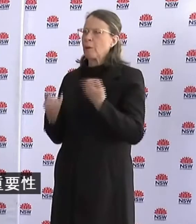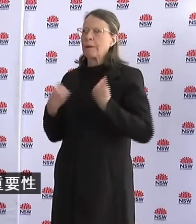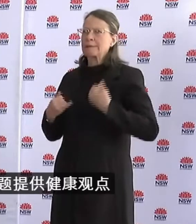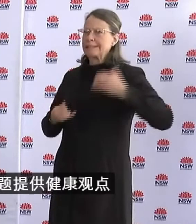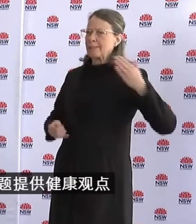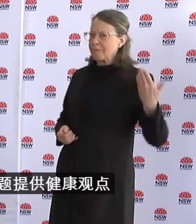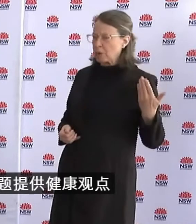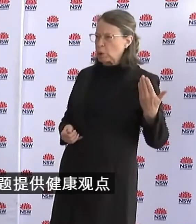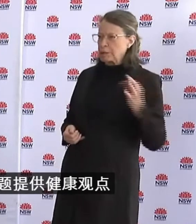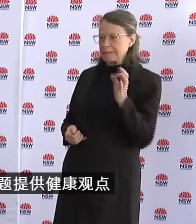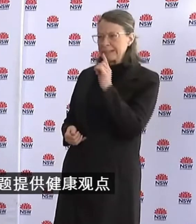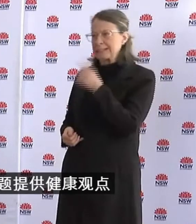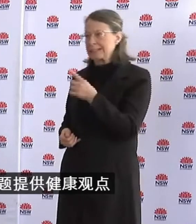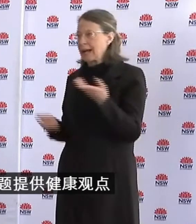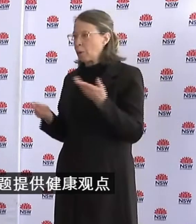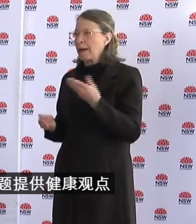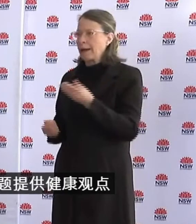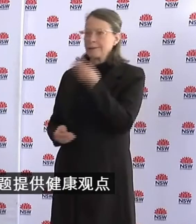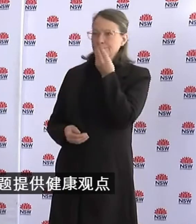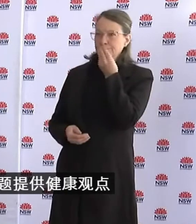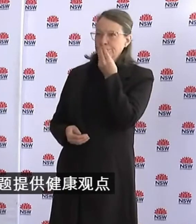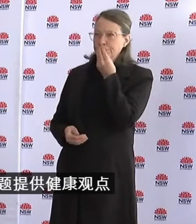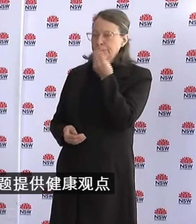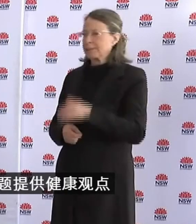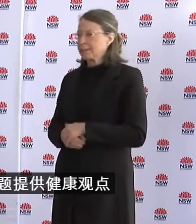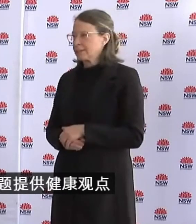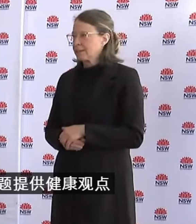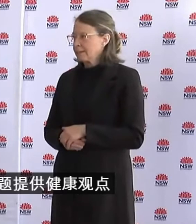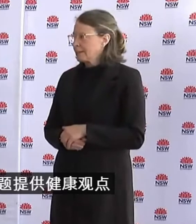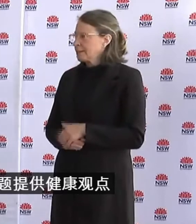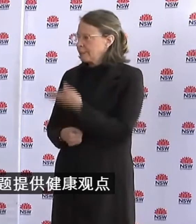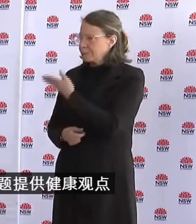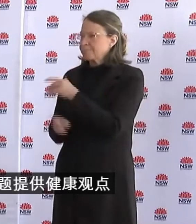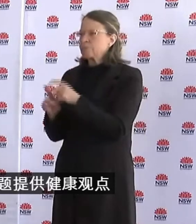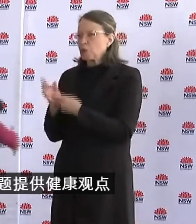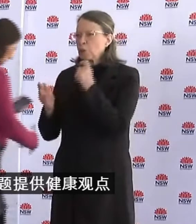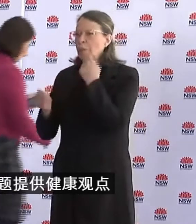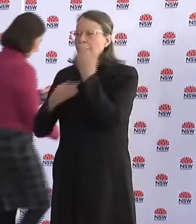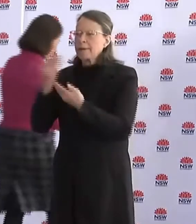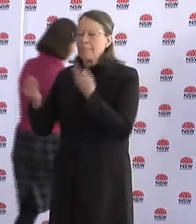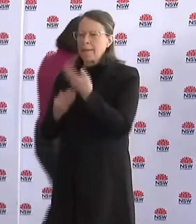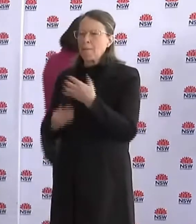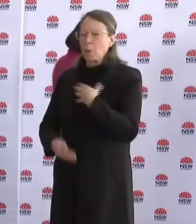importance of the question, I will ask Dr McAnulty to provide a health perspective on what you've asked.